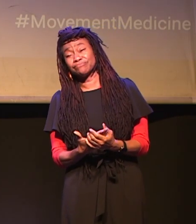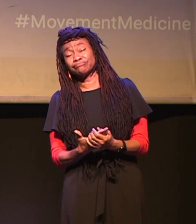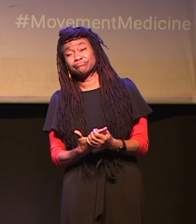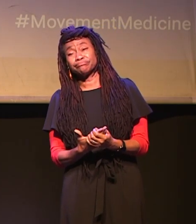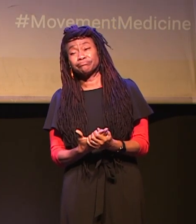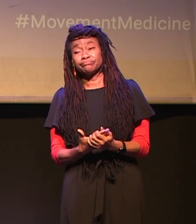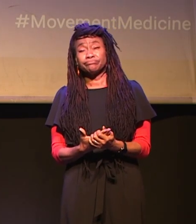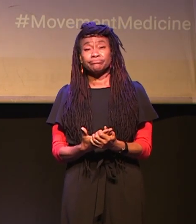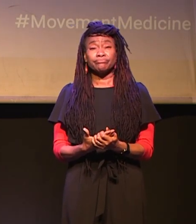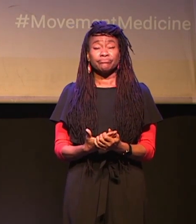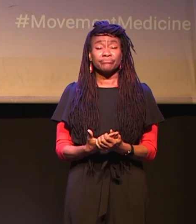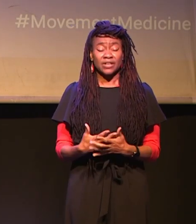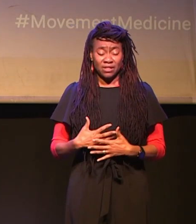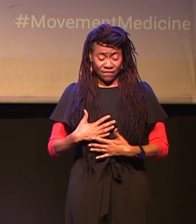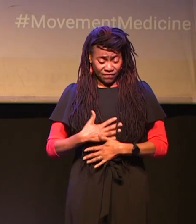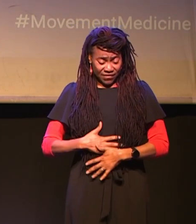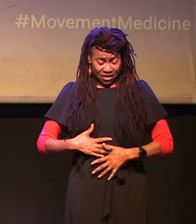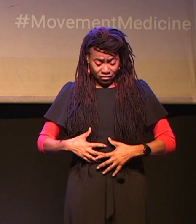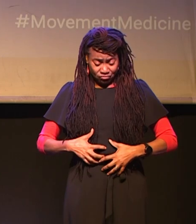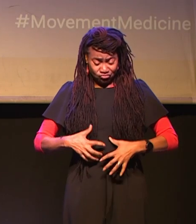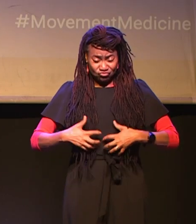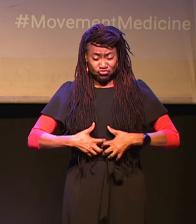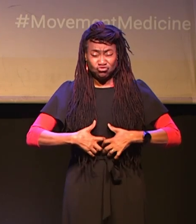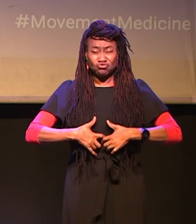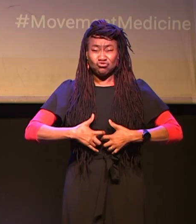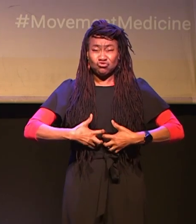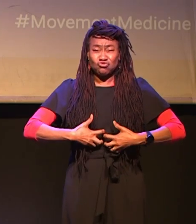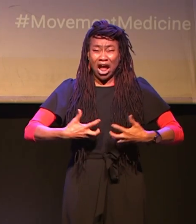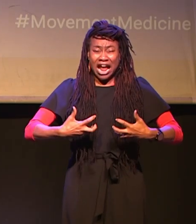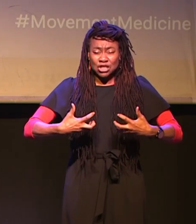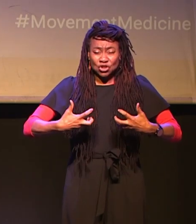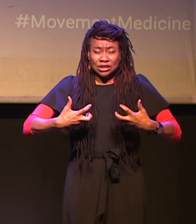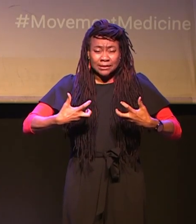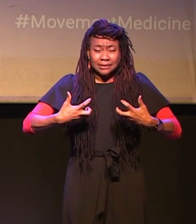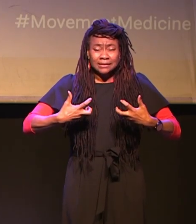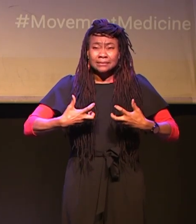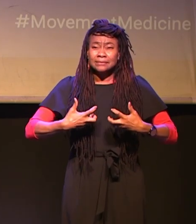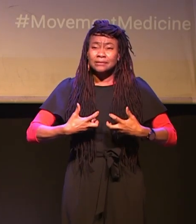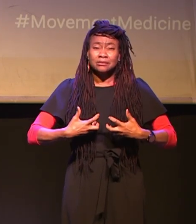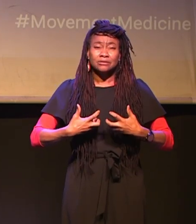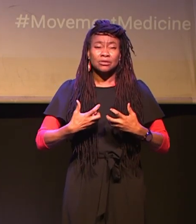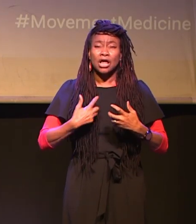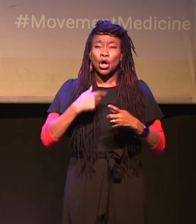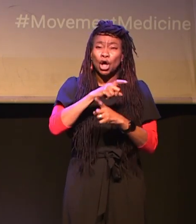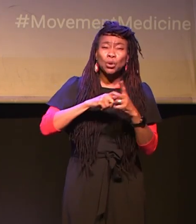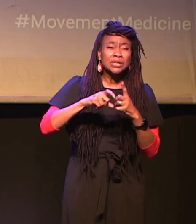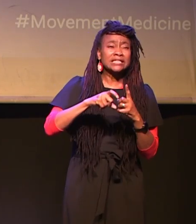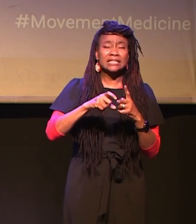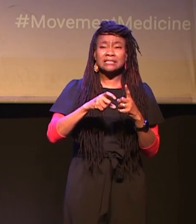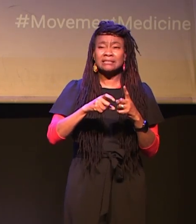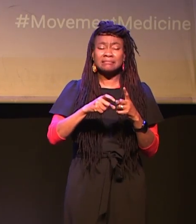the feeling of rage and like the losses and the harm that is being done to our communities right now, and like such